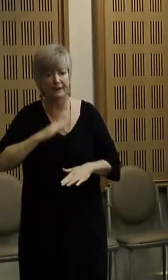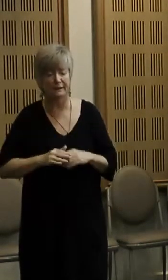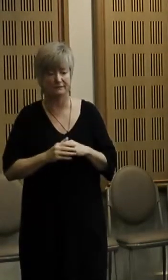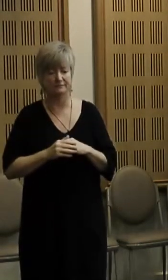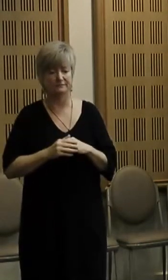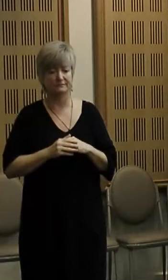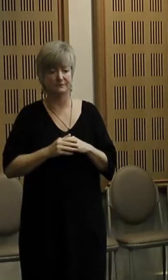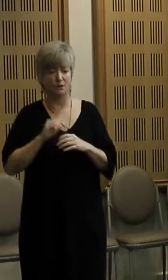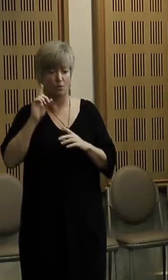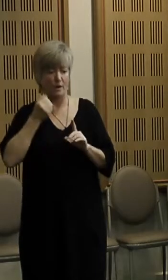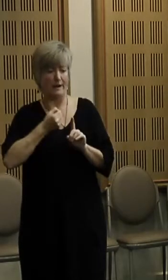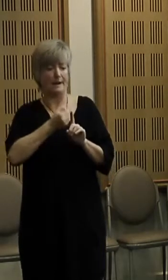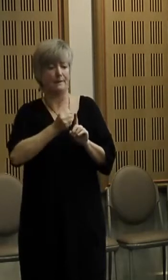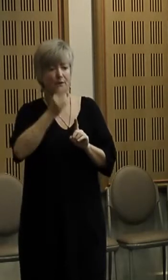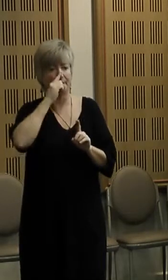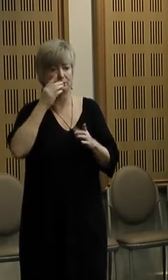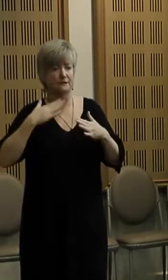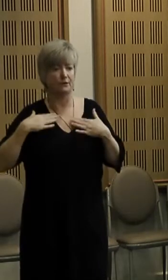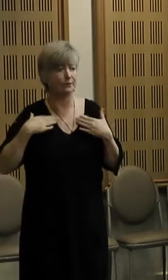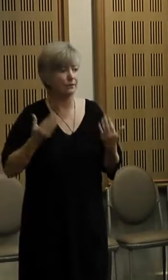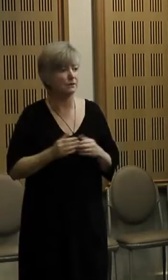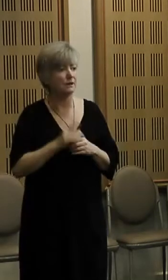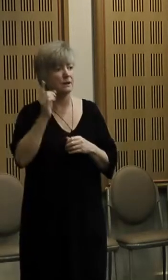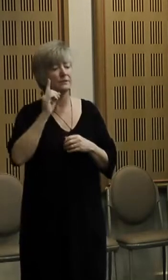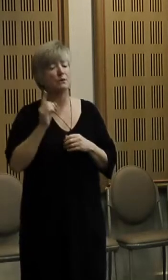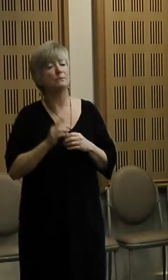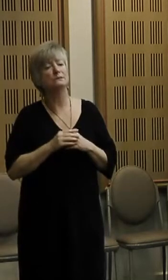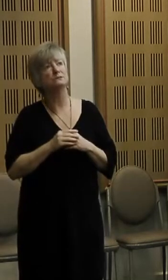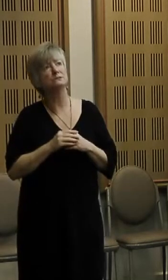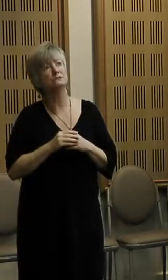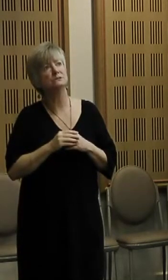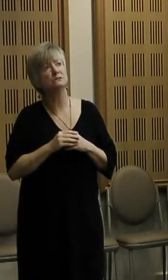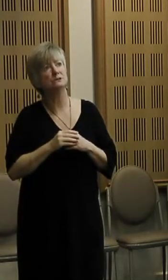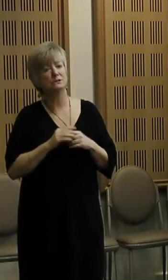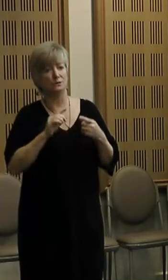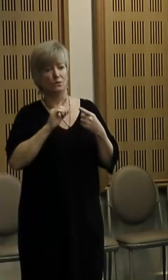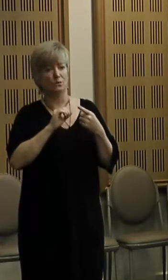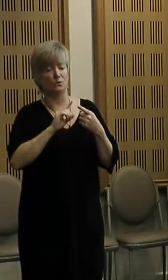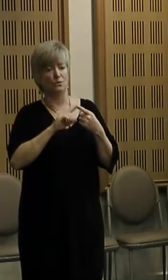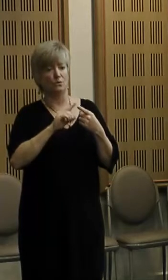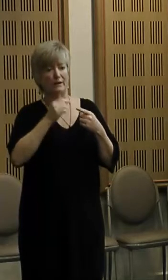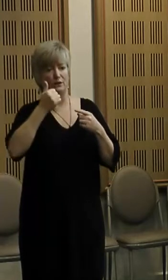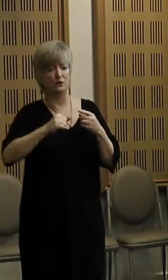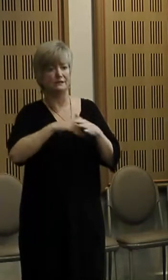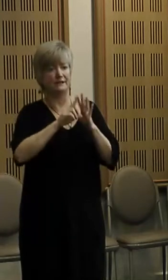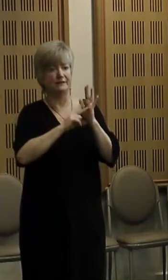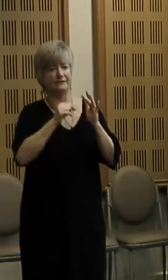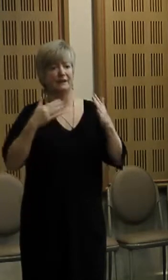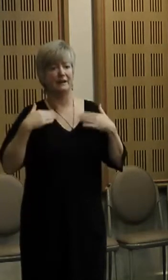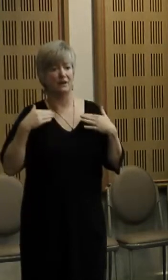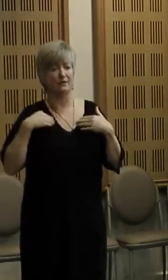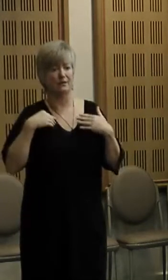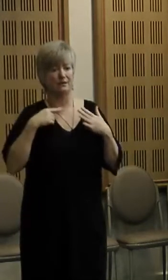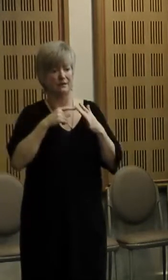that are impacting on people's health. So at the moment, the one item question that we used in VicHealth Indicators is quite crude, because we